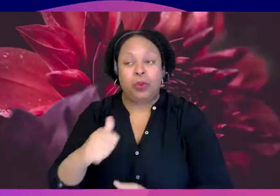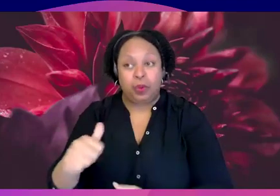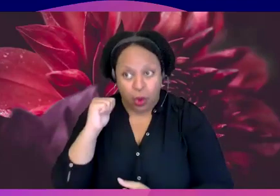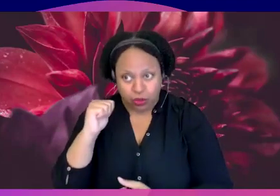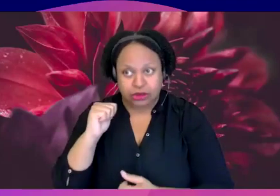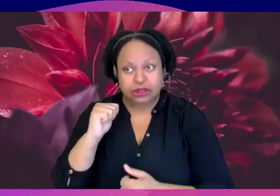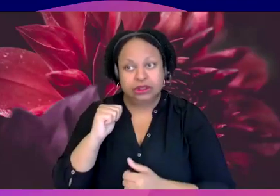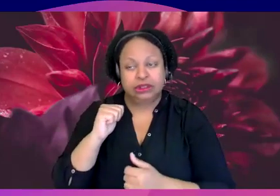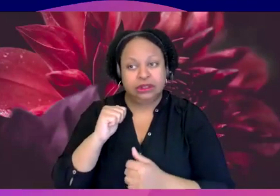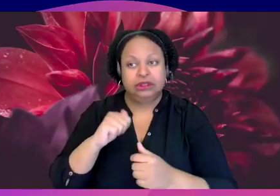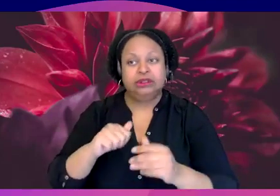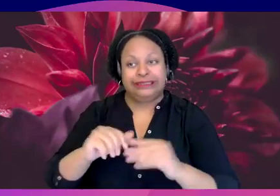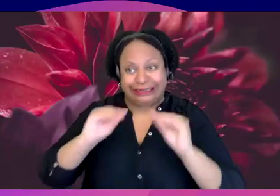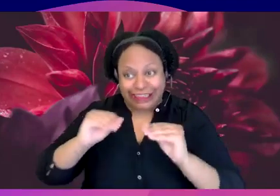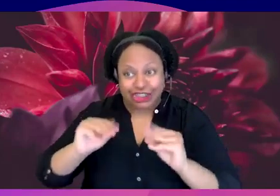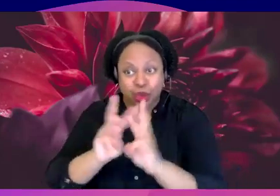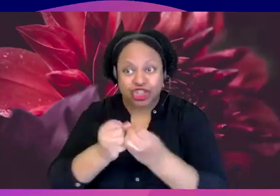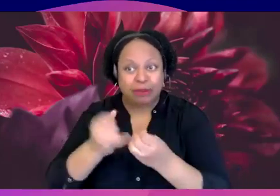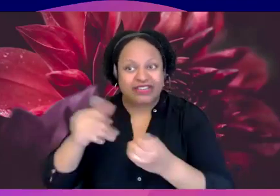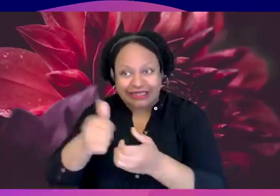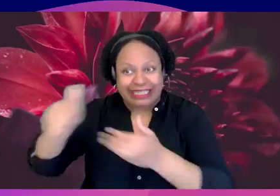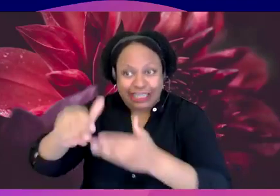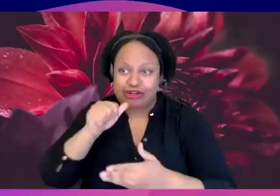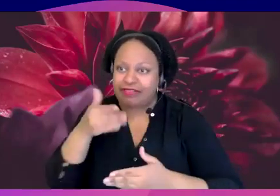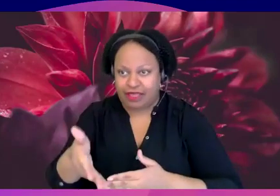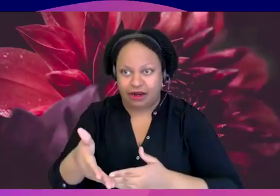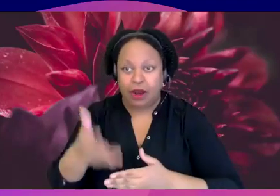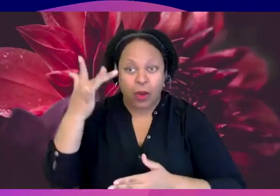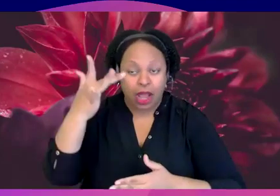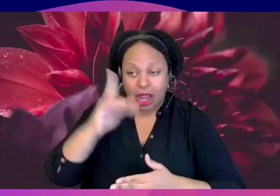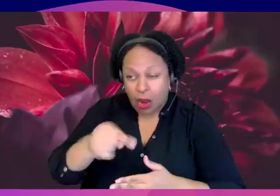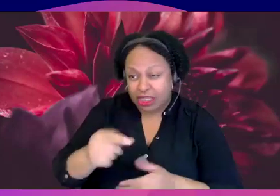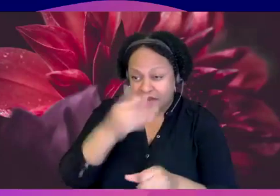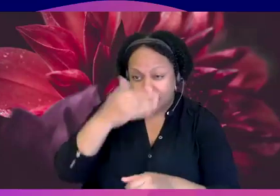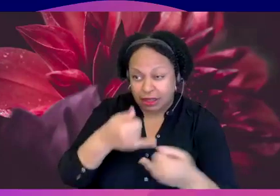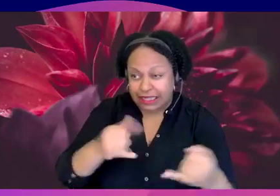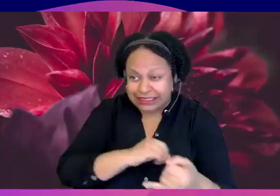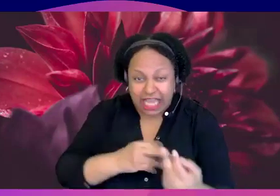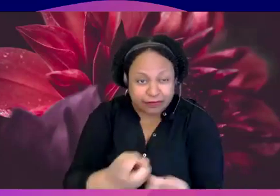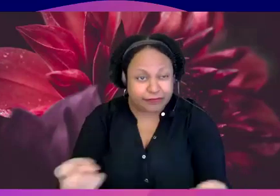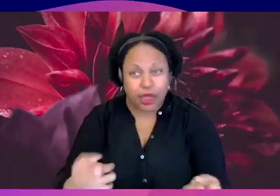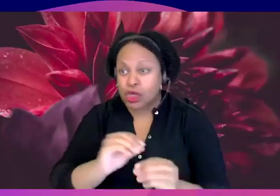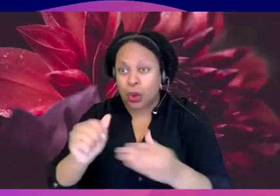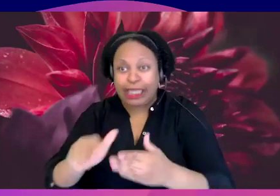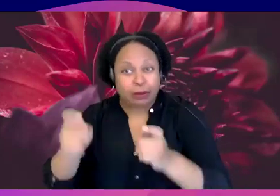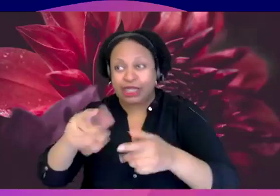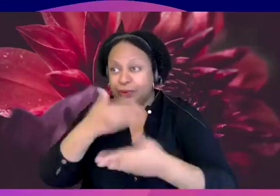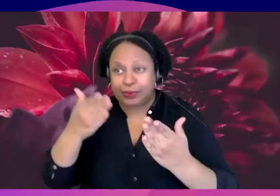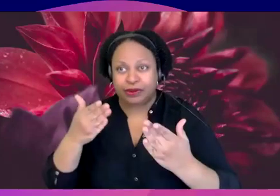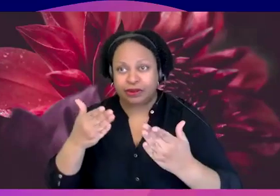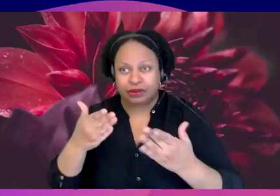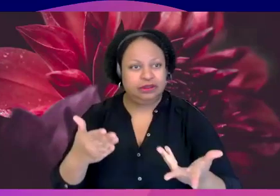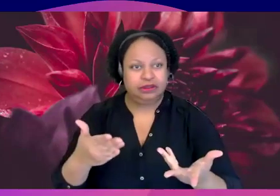the leaders aren't in the room. Because if I go in and I'm doing this workshop, most often if there's no leaders, I'm